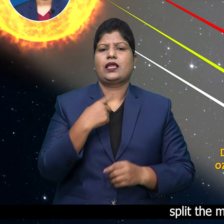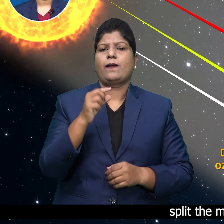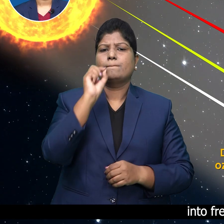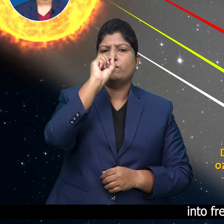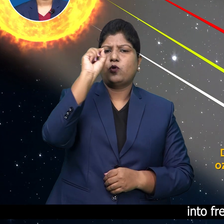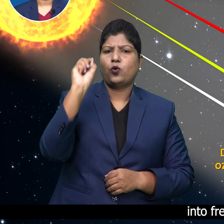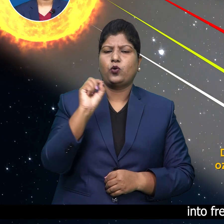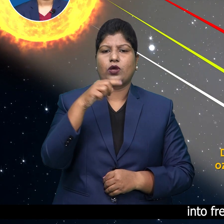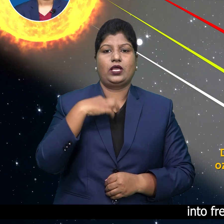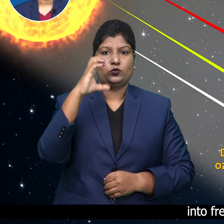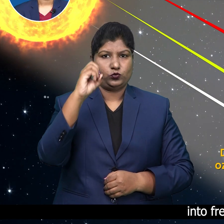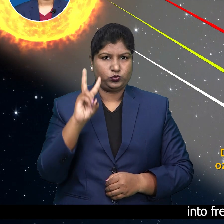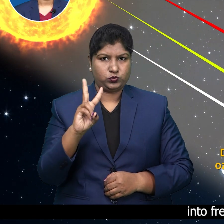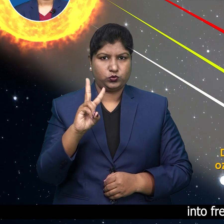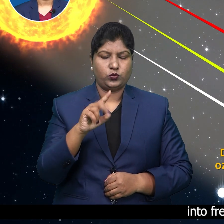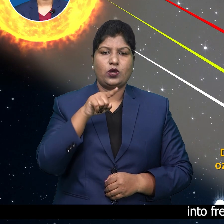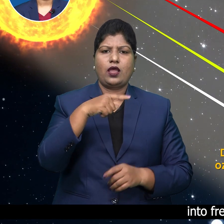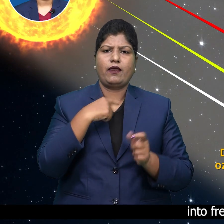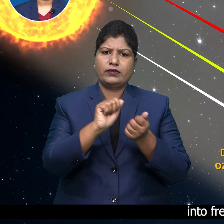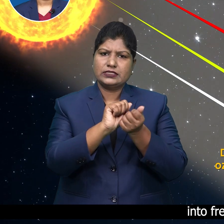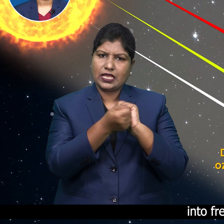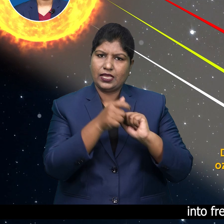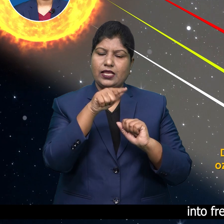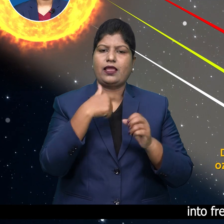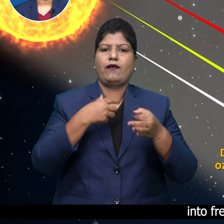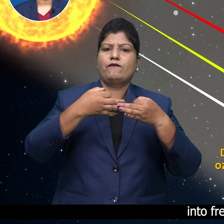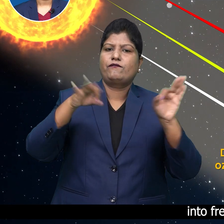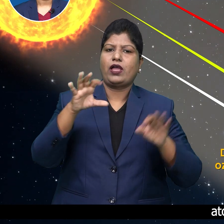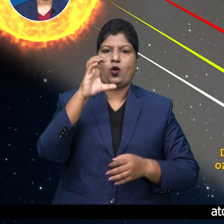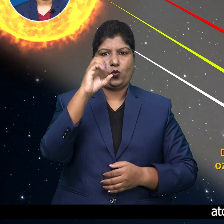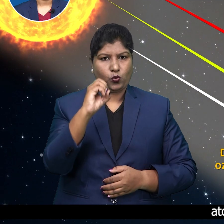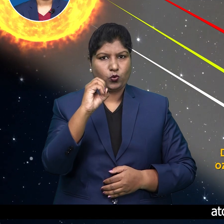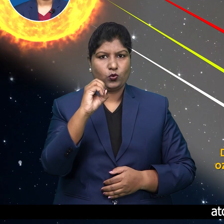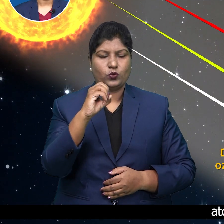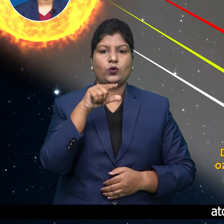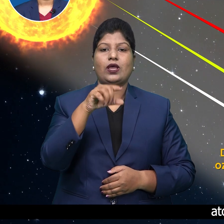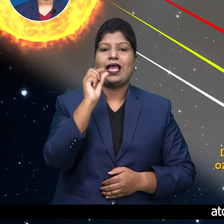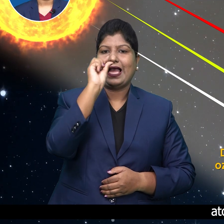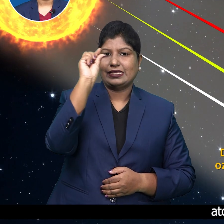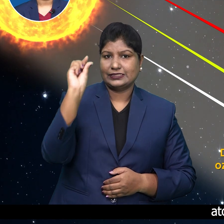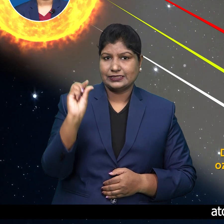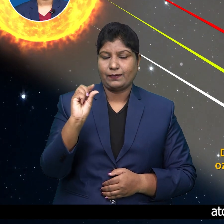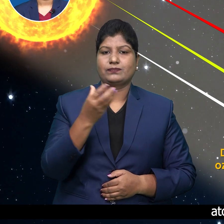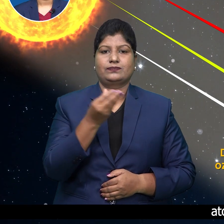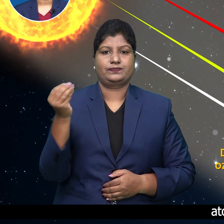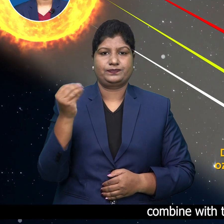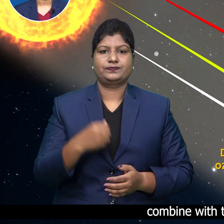oxygen into free oxygen O atoms